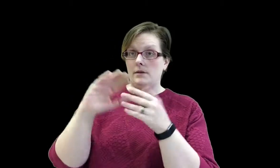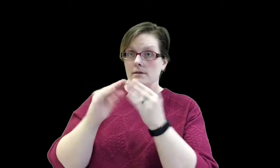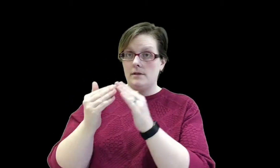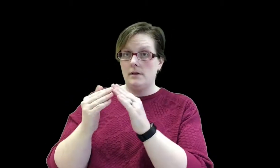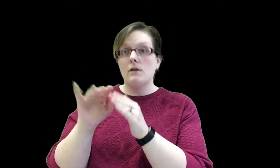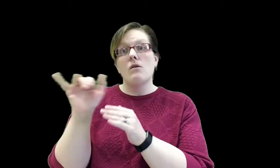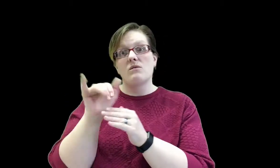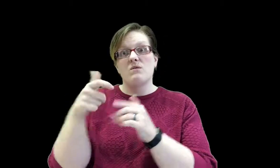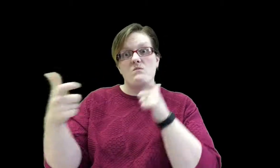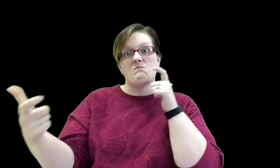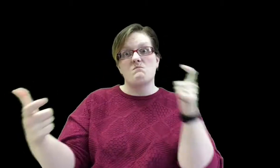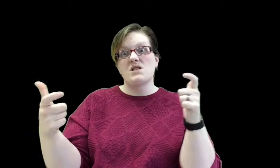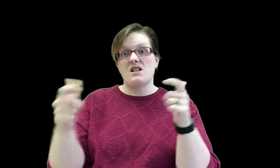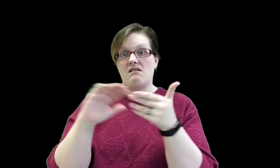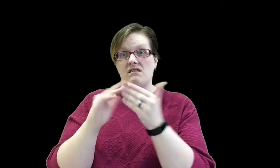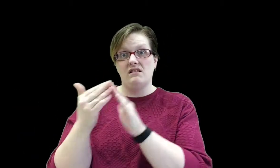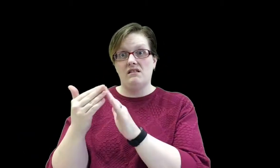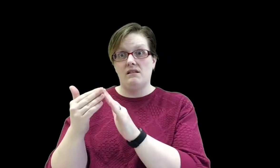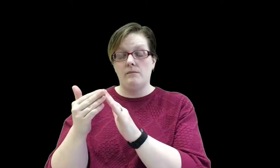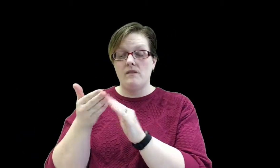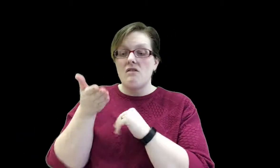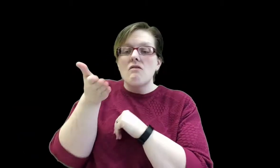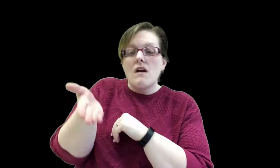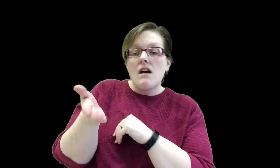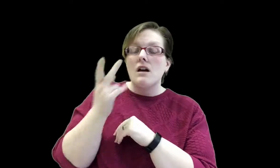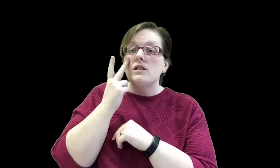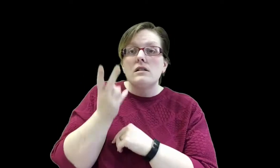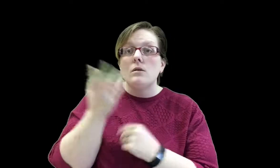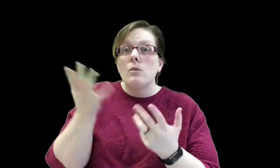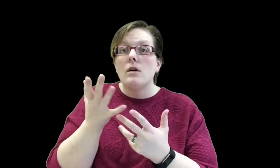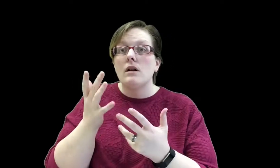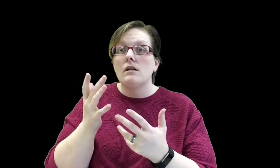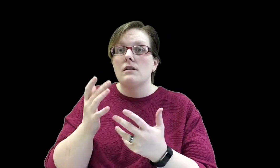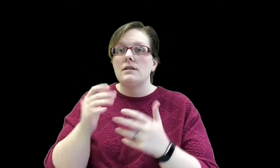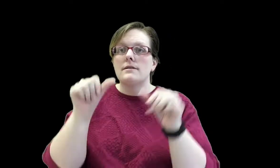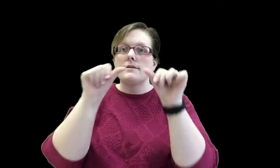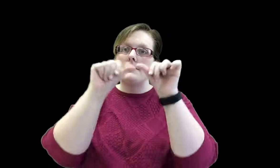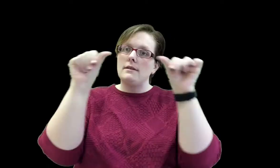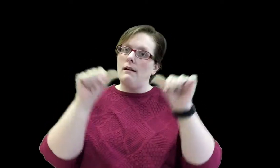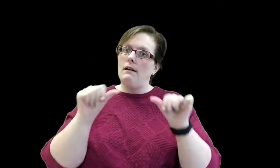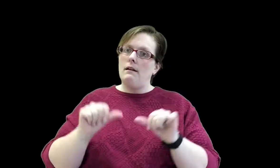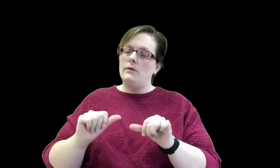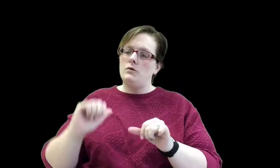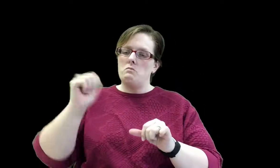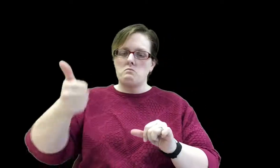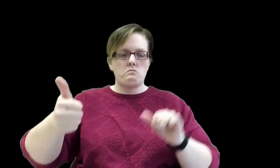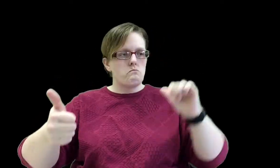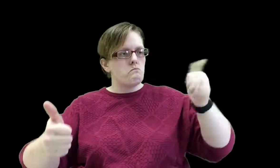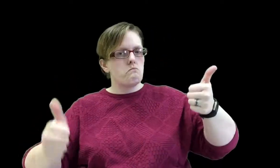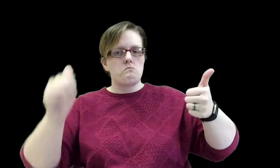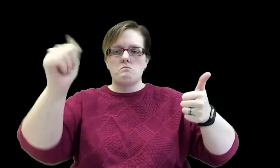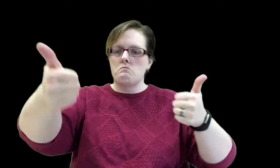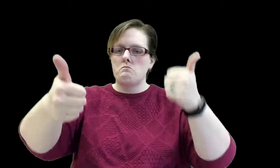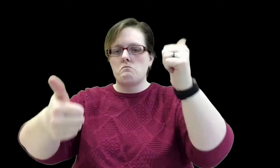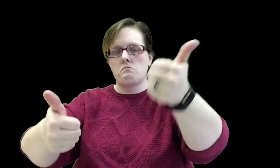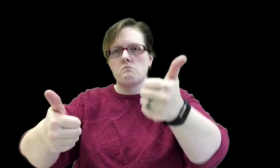That's the capital city. It's also the biggest city in North Korea. When you go there, you'll see a lot